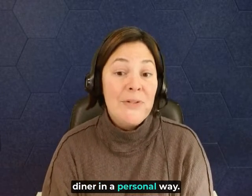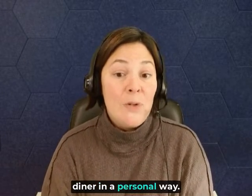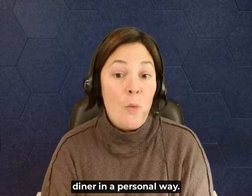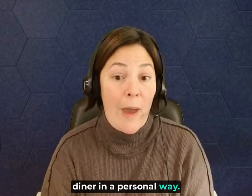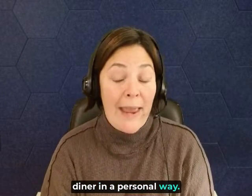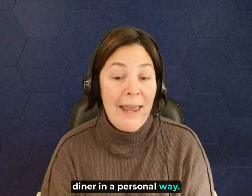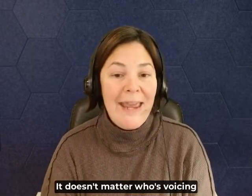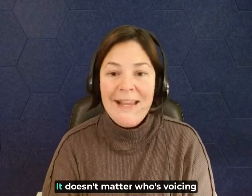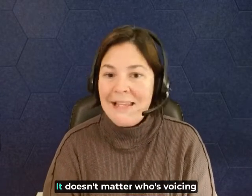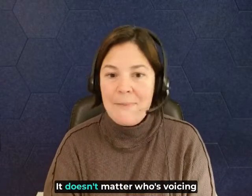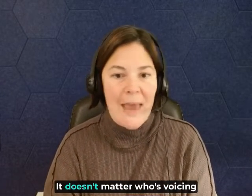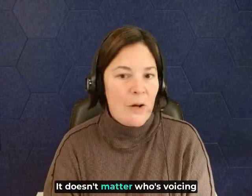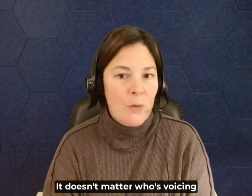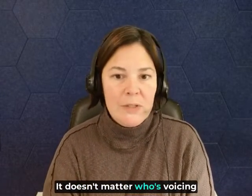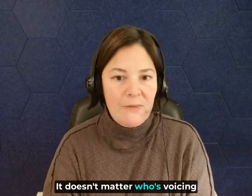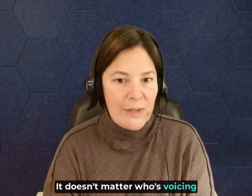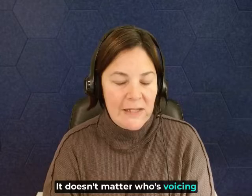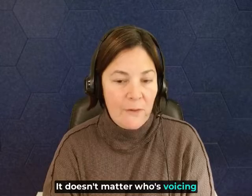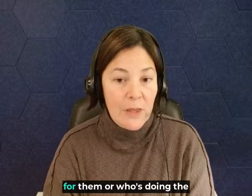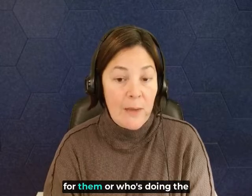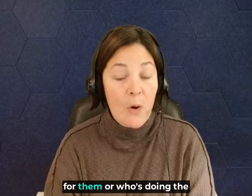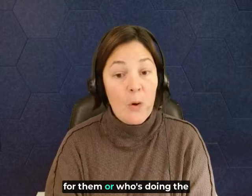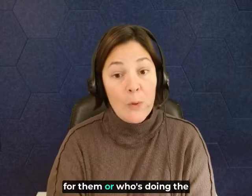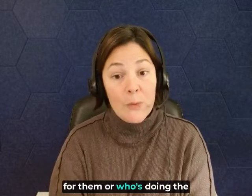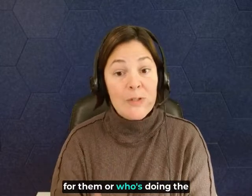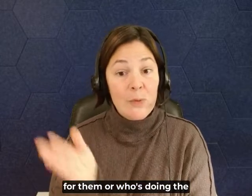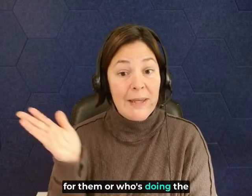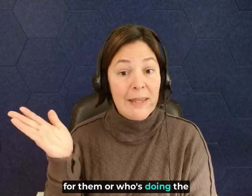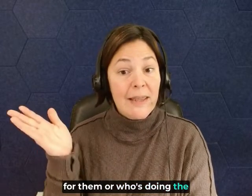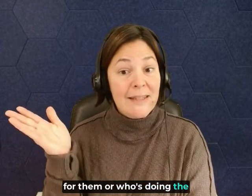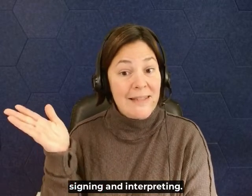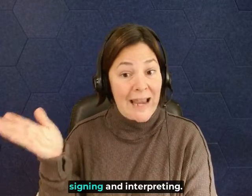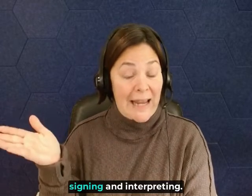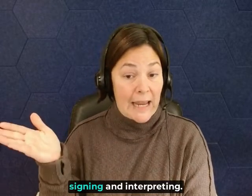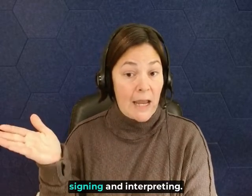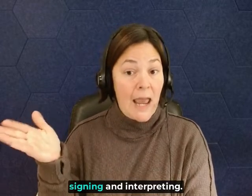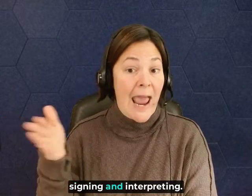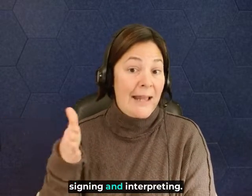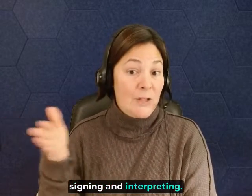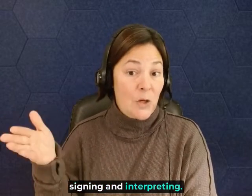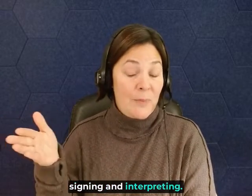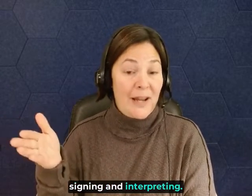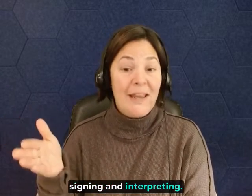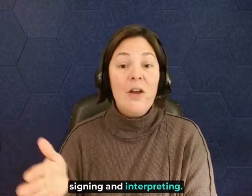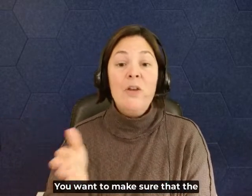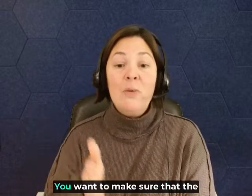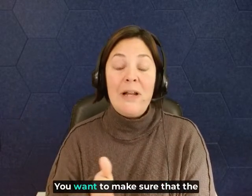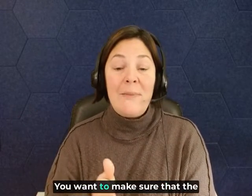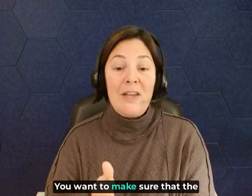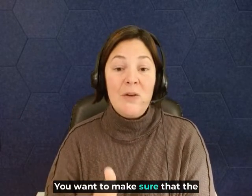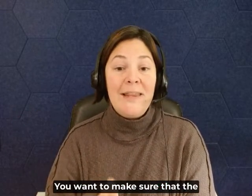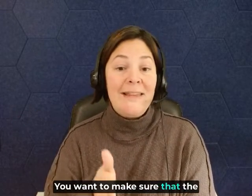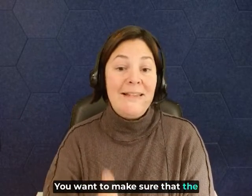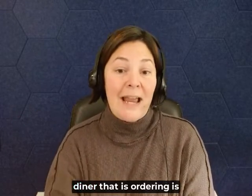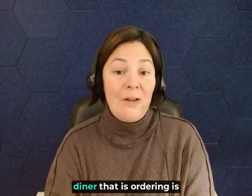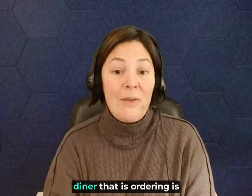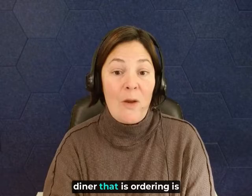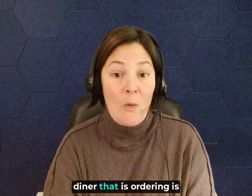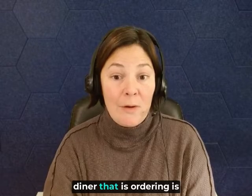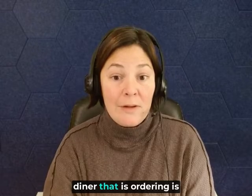personal way. It doesn't matter who's voicing for them or who's doing the signing and interpreting. You want to make sure that the diner that